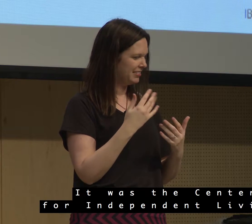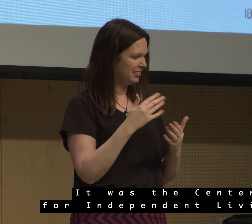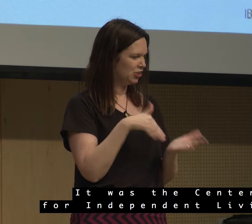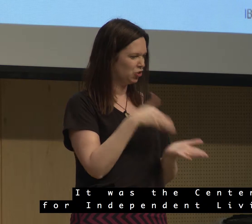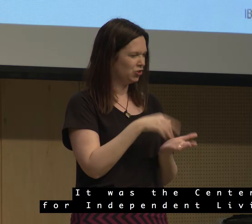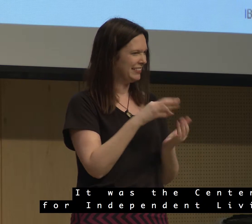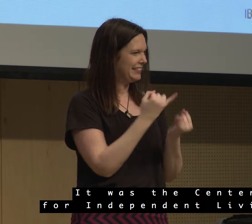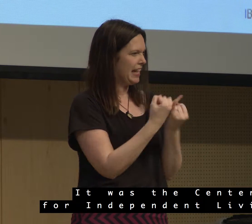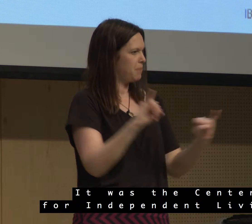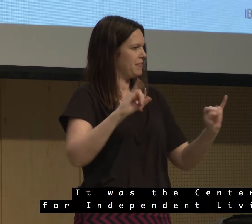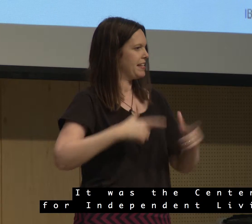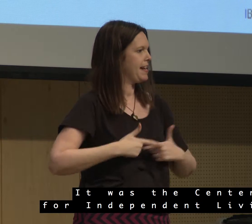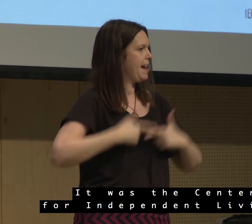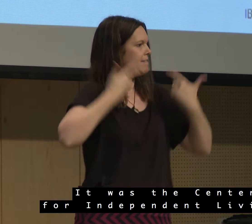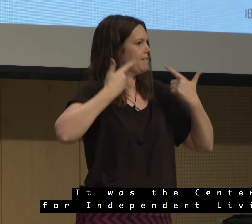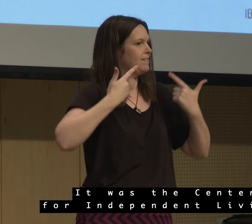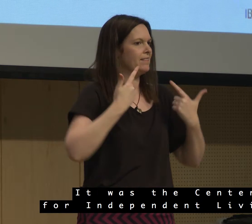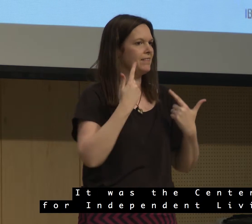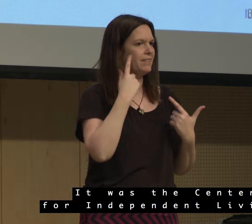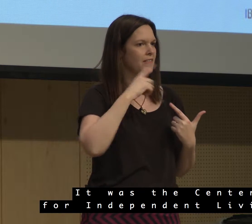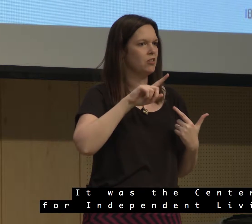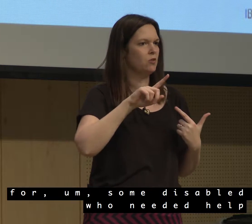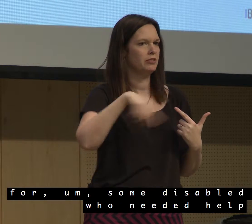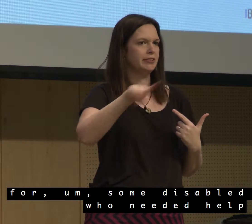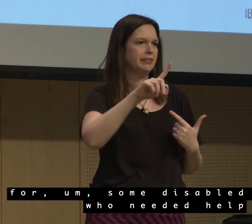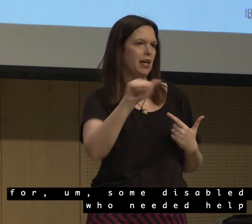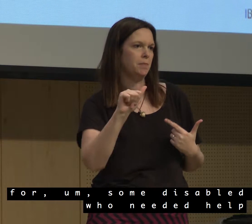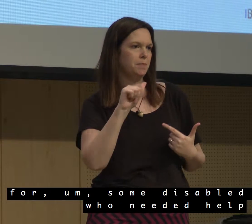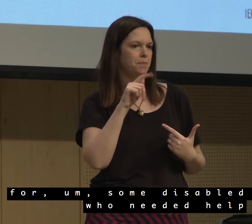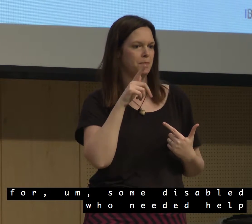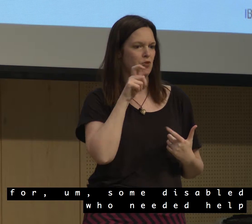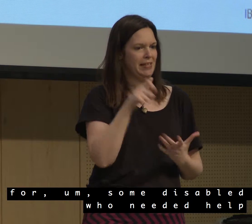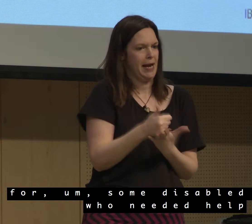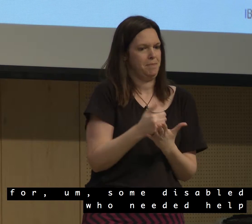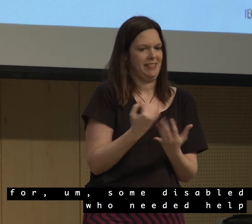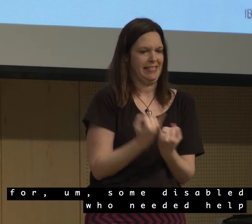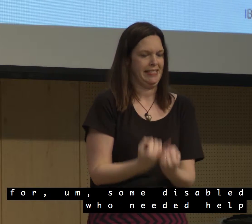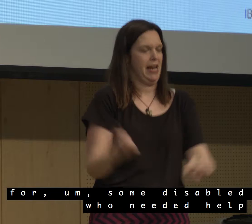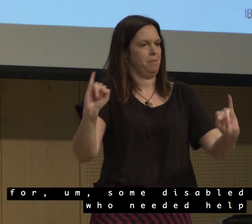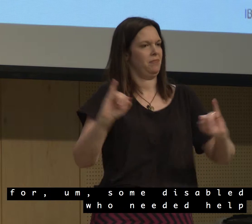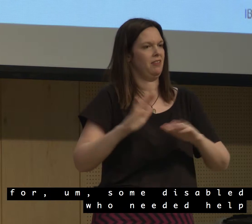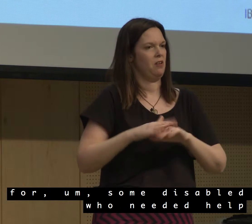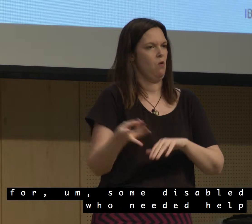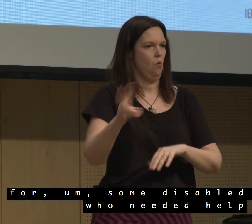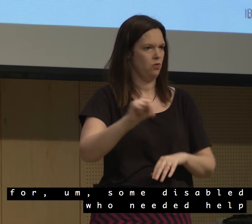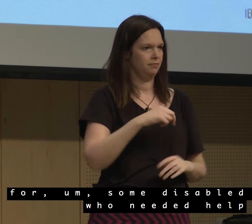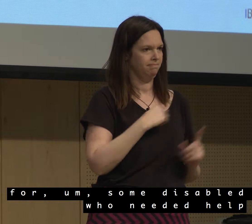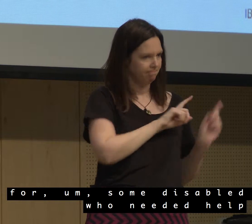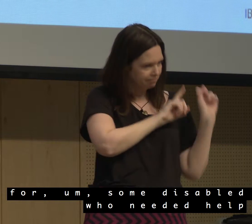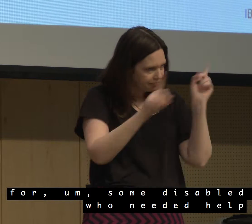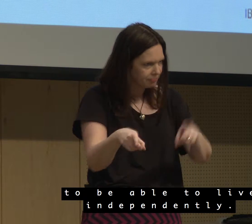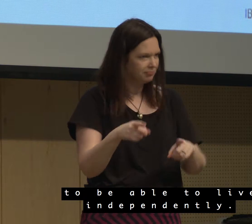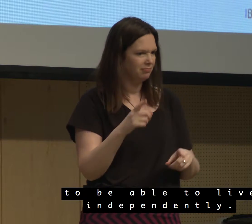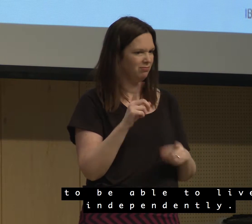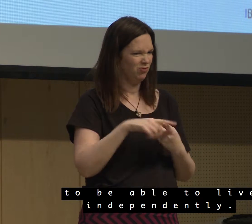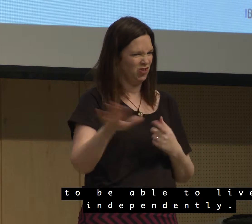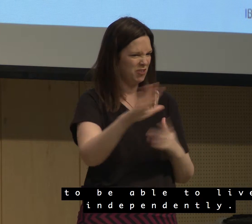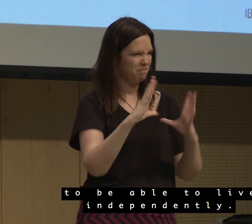it was the Center for Independent Living for some disabled people who needed help to be able to